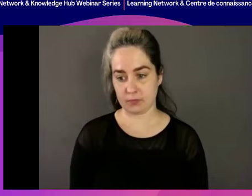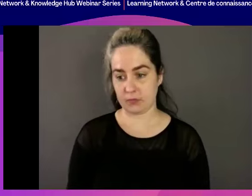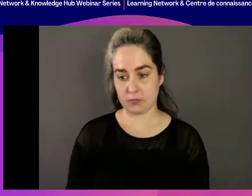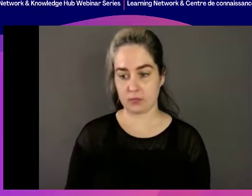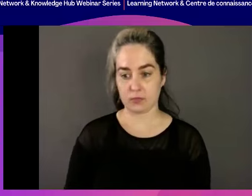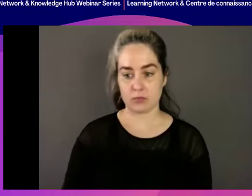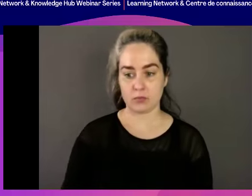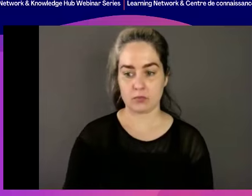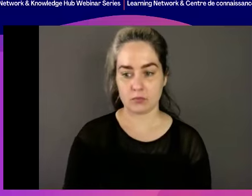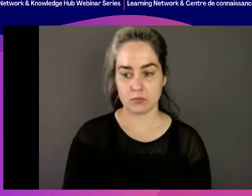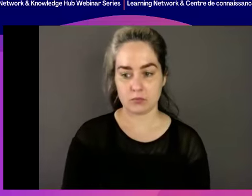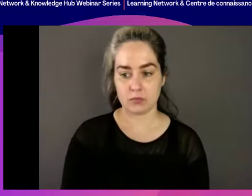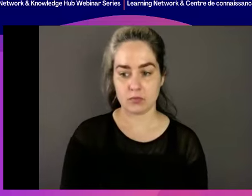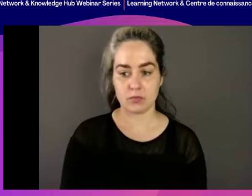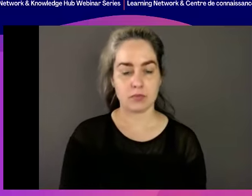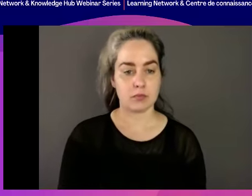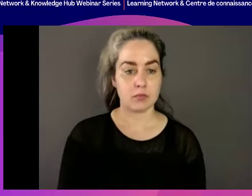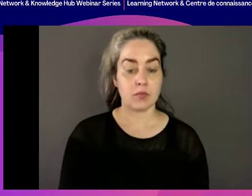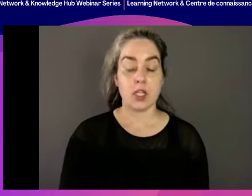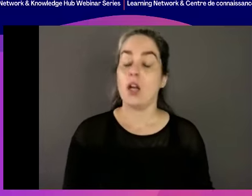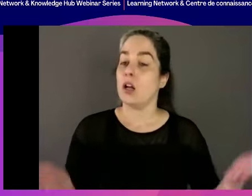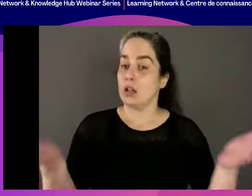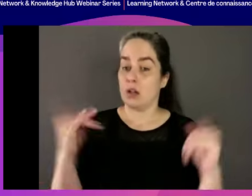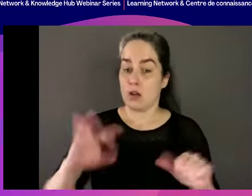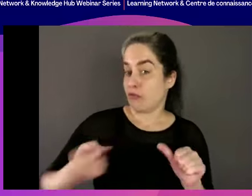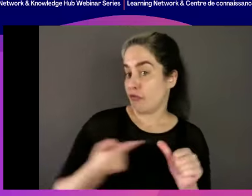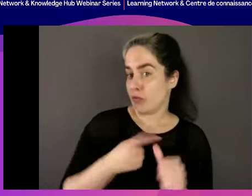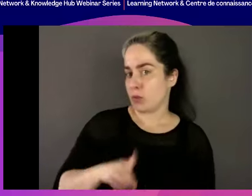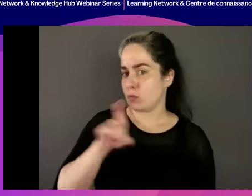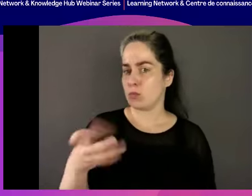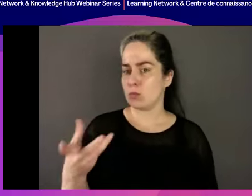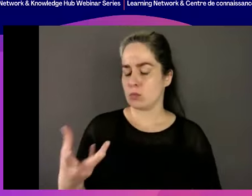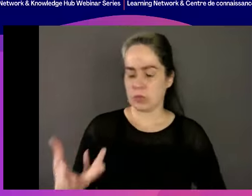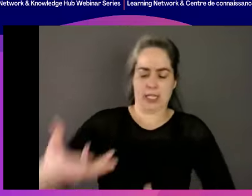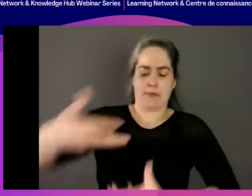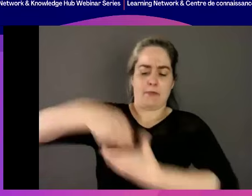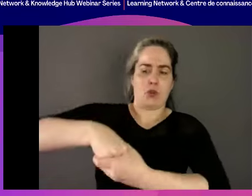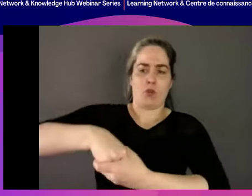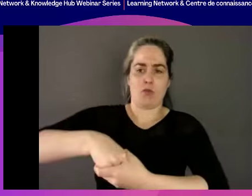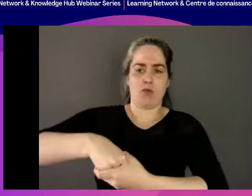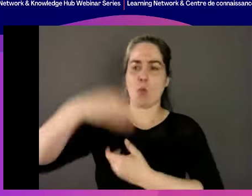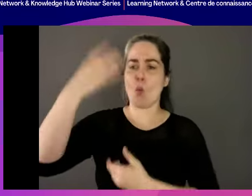And so the first, to look at our first question, what are the contributing factors to student